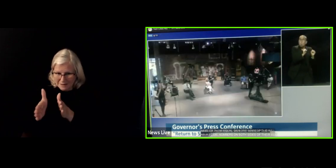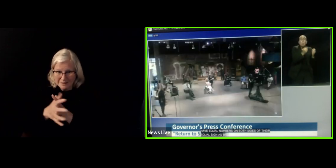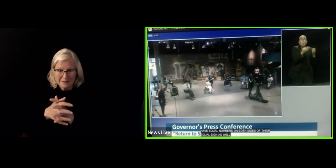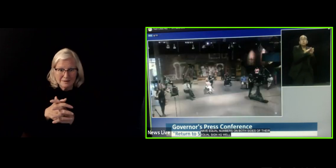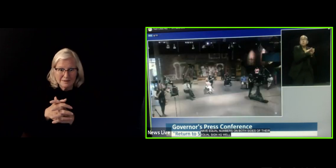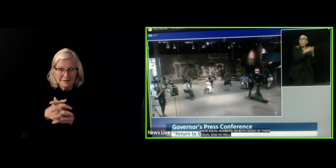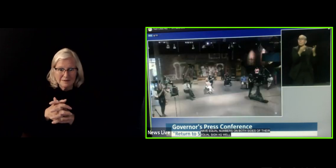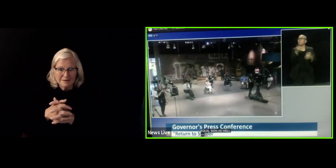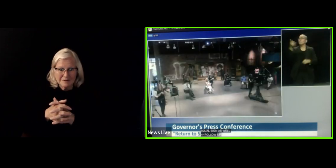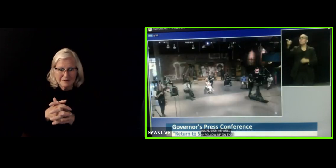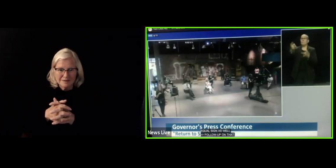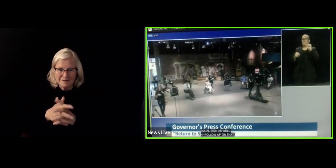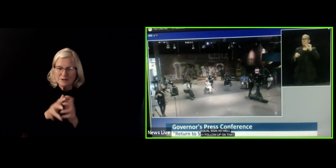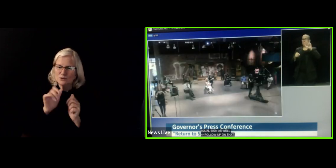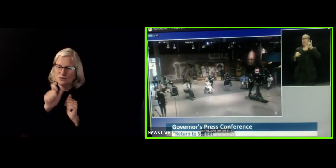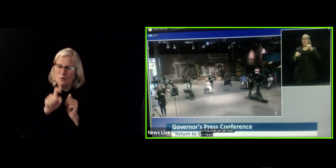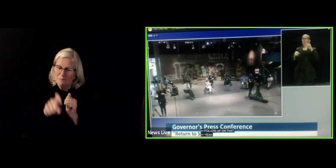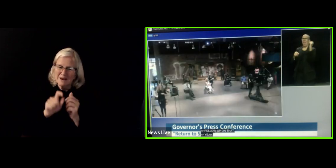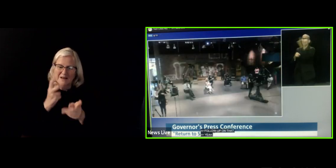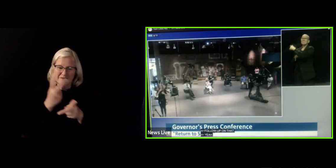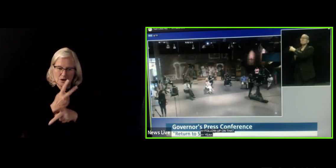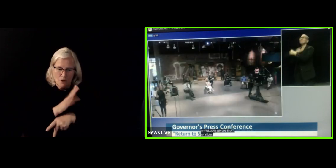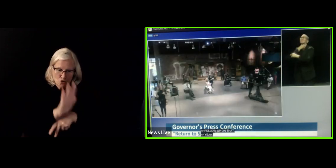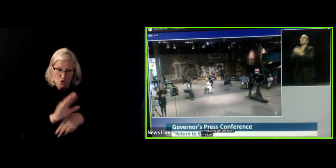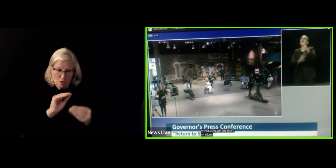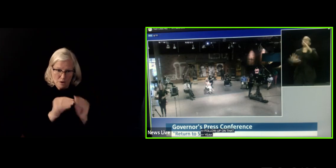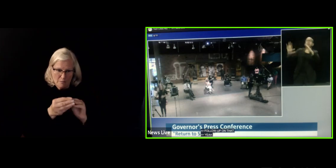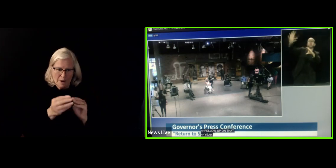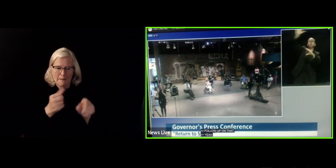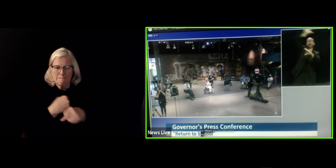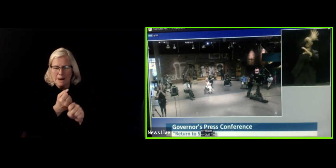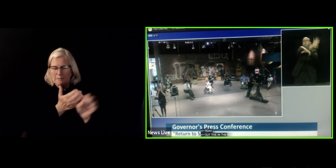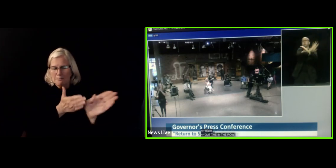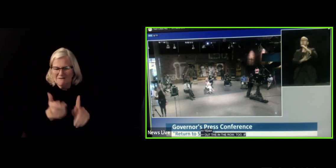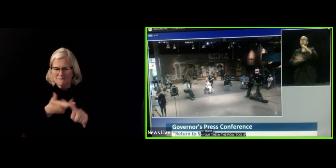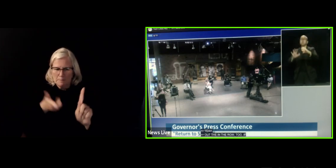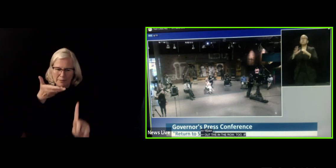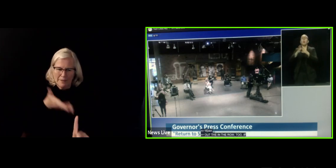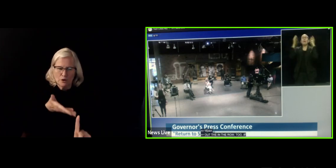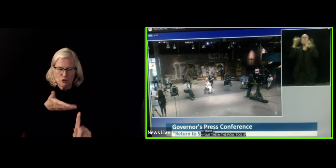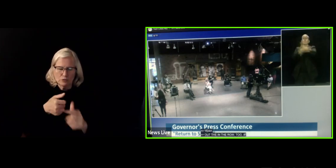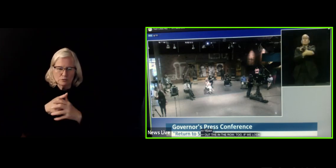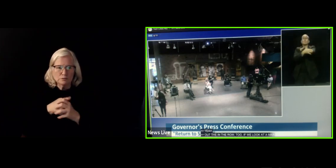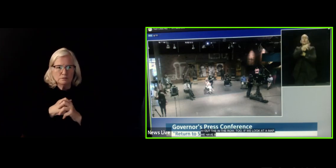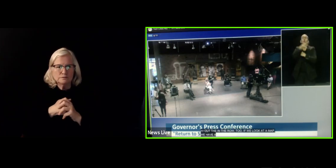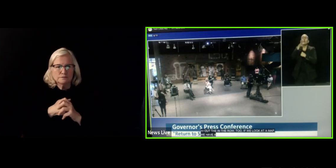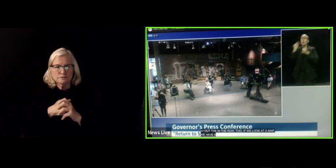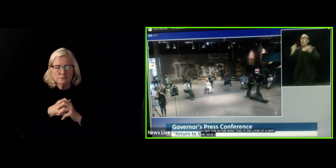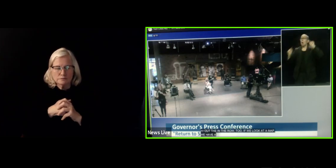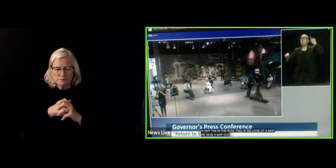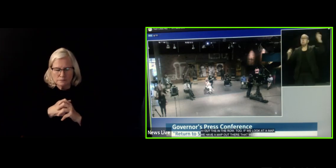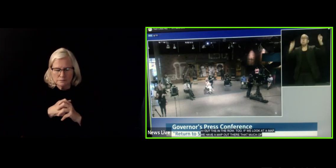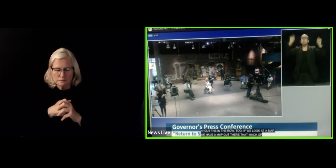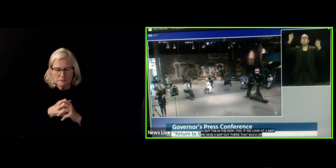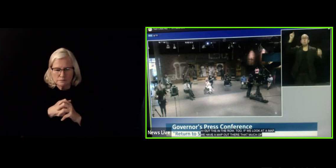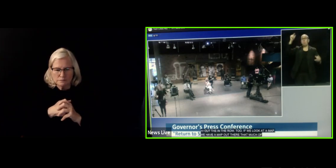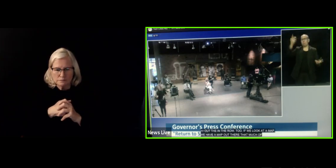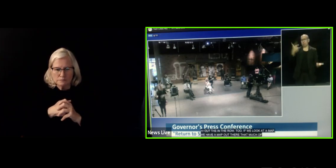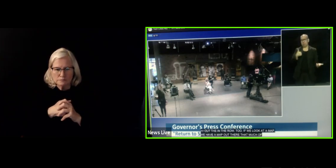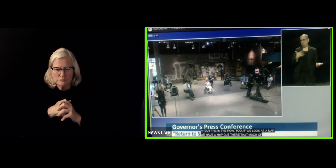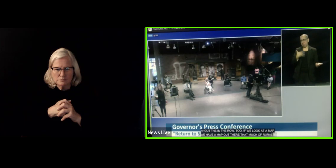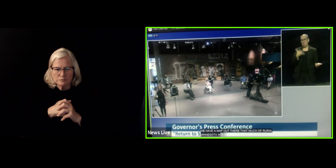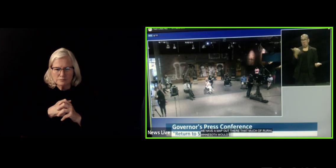if we look at a map, they now have a map published out there that much of rural Minnesota would be in person, all students. I'm hearing directly from teachers